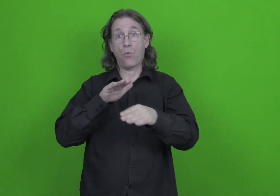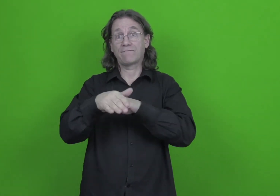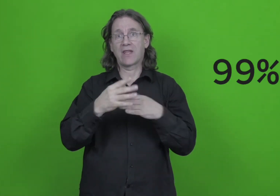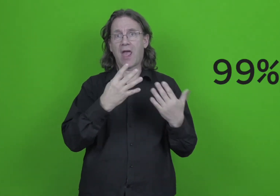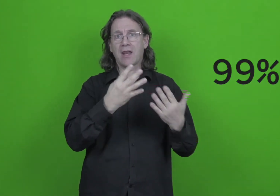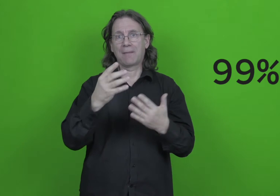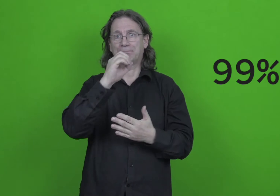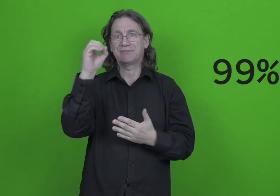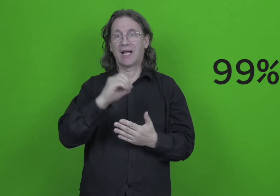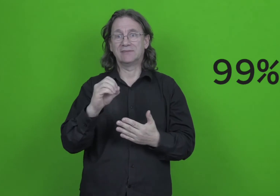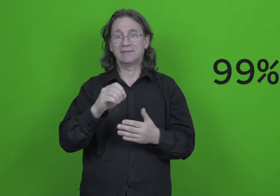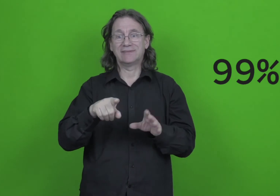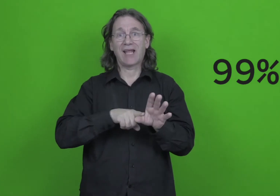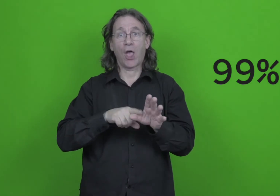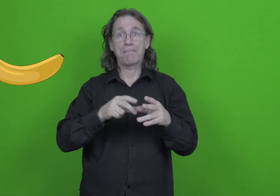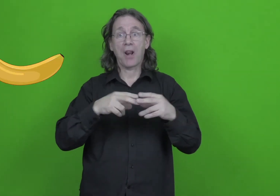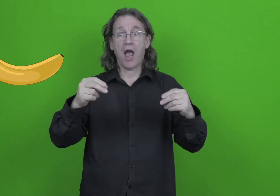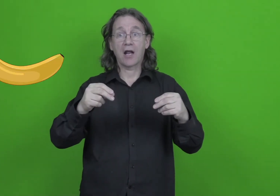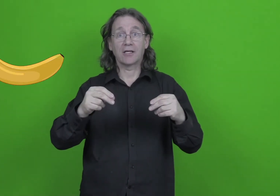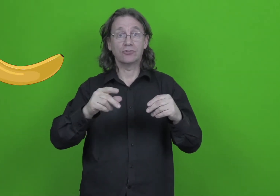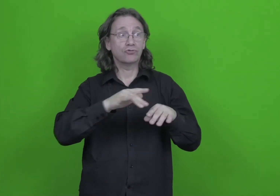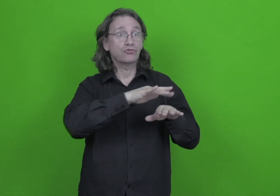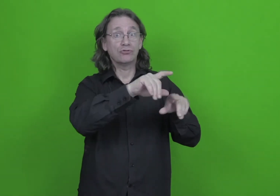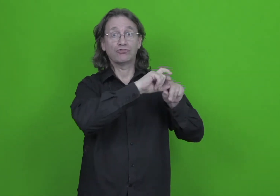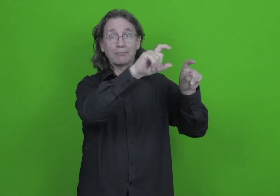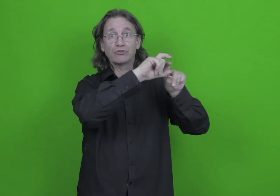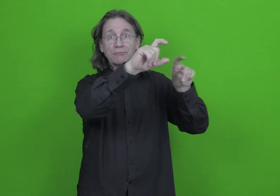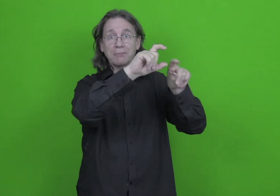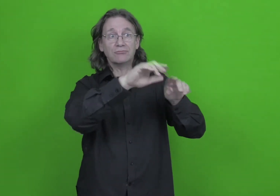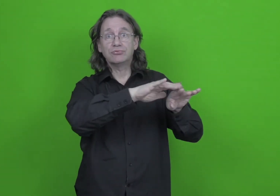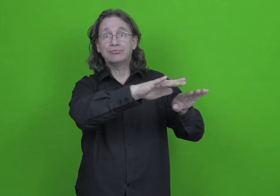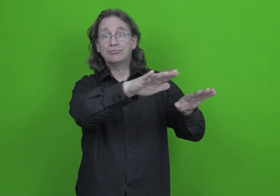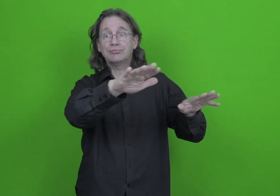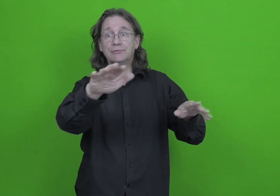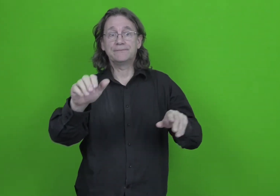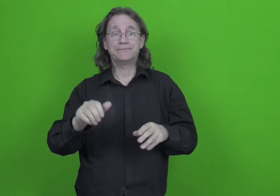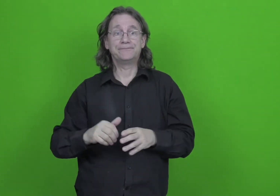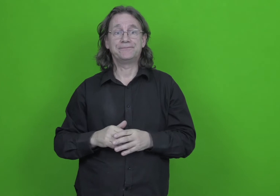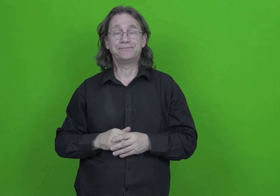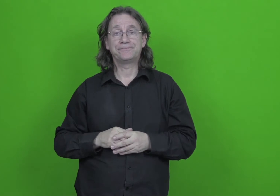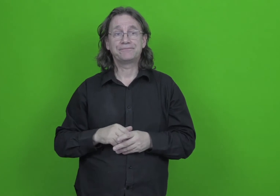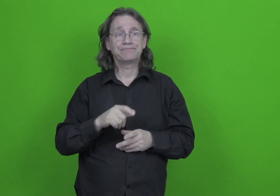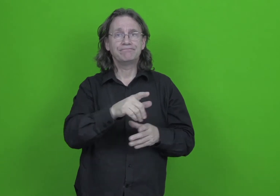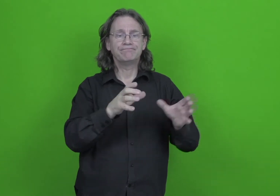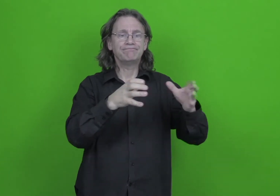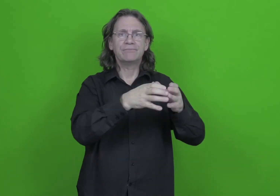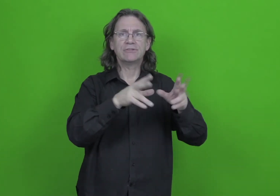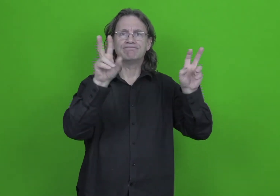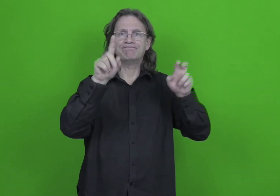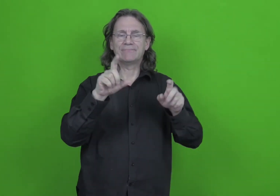Currently, over 99% of the yellow bananas we see available in shops to buy belong to a variety